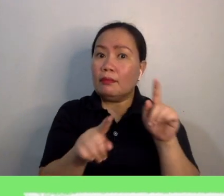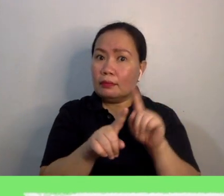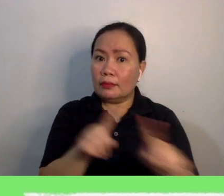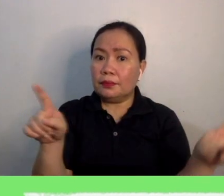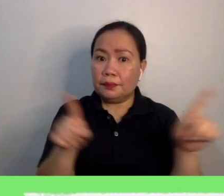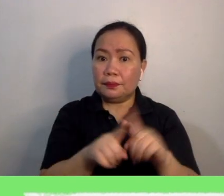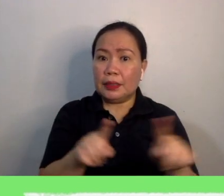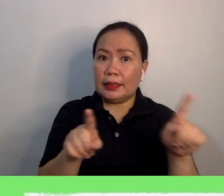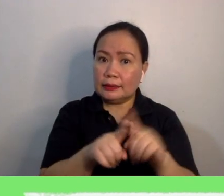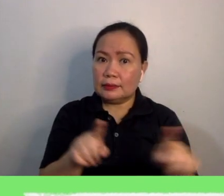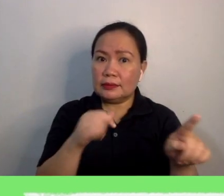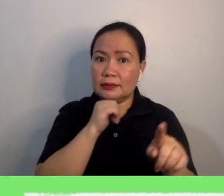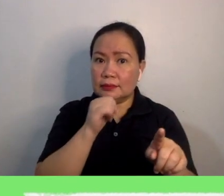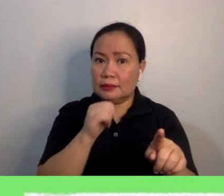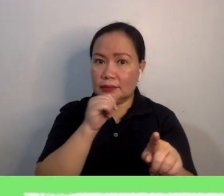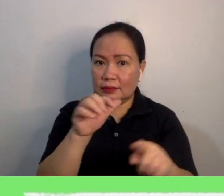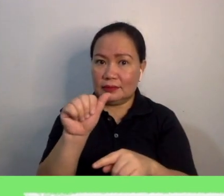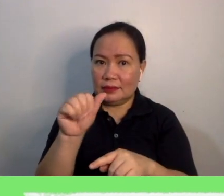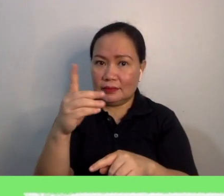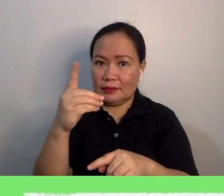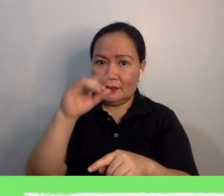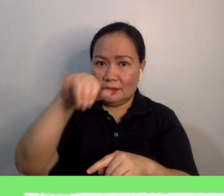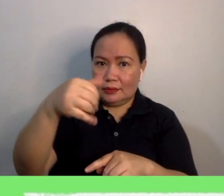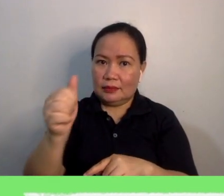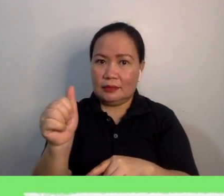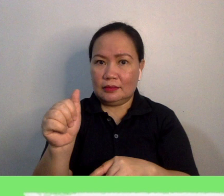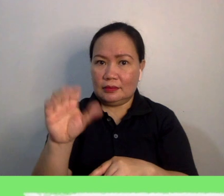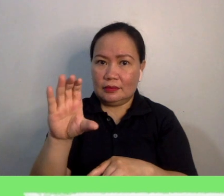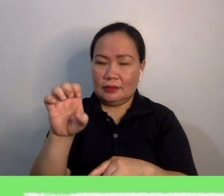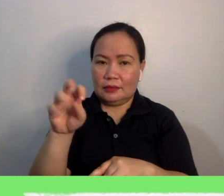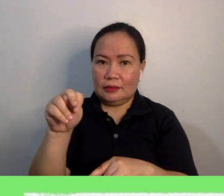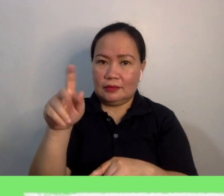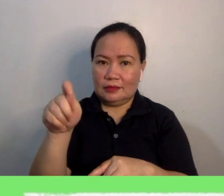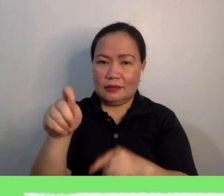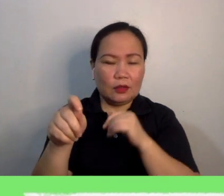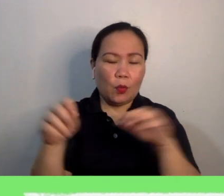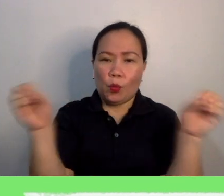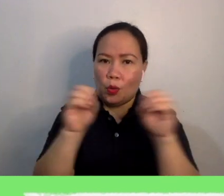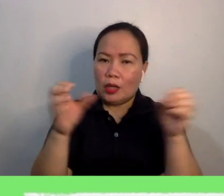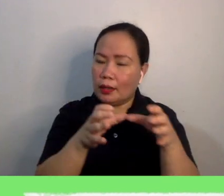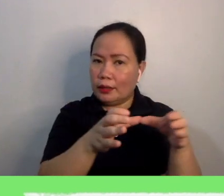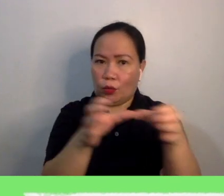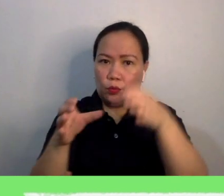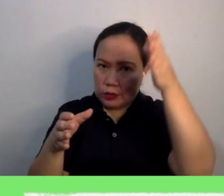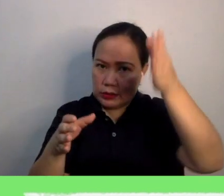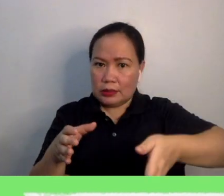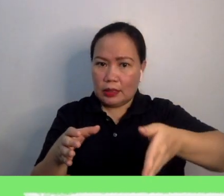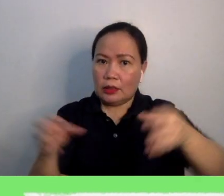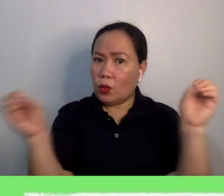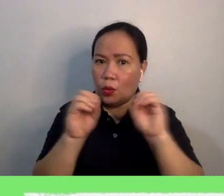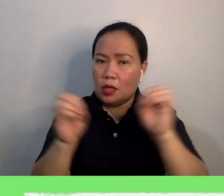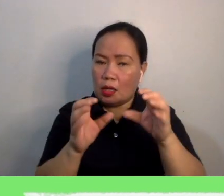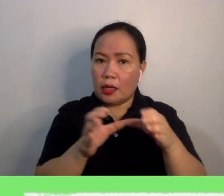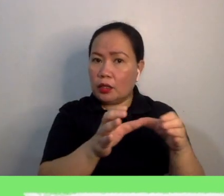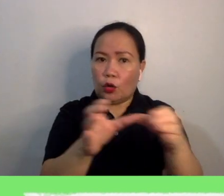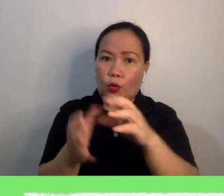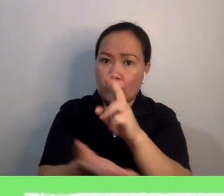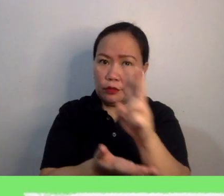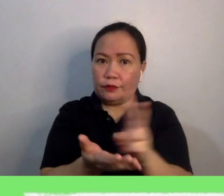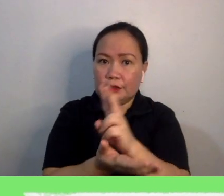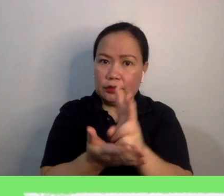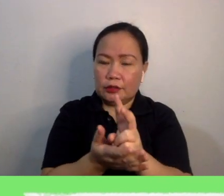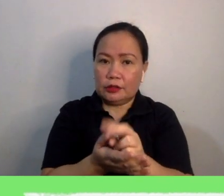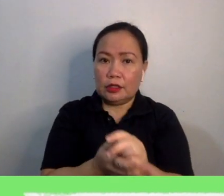But, they are not adjacent angles. Okay, so, ibig sabihin, hindi